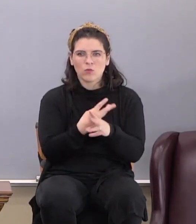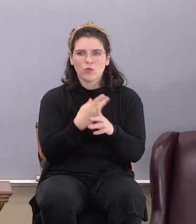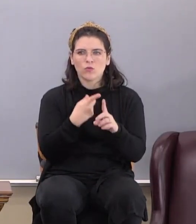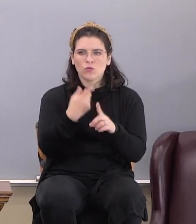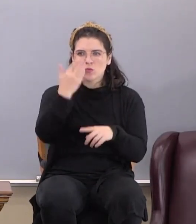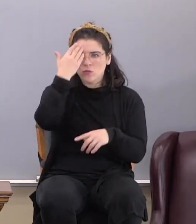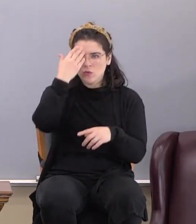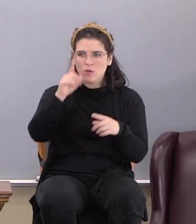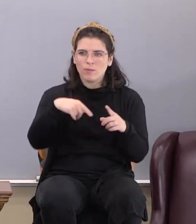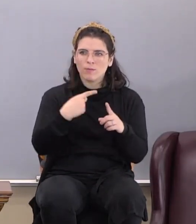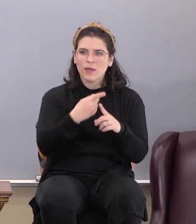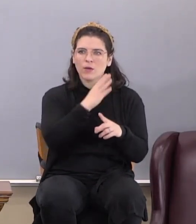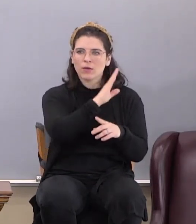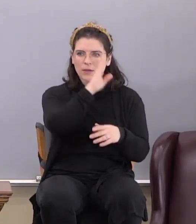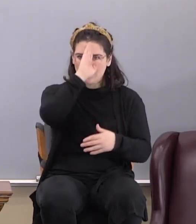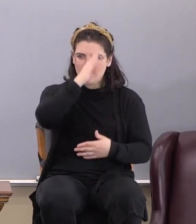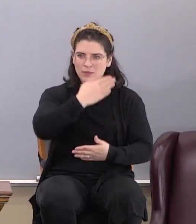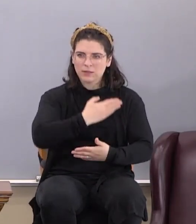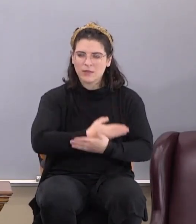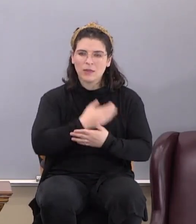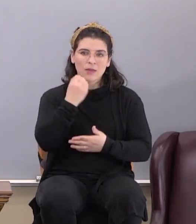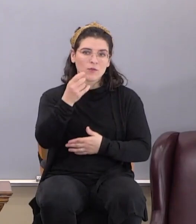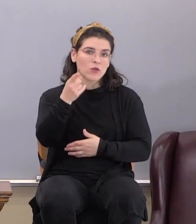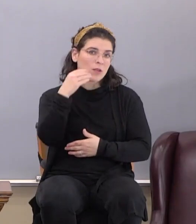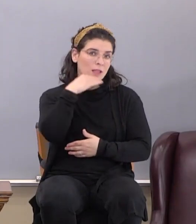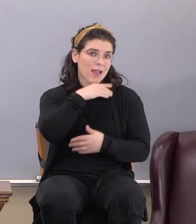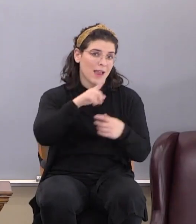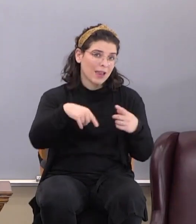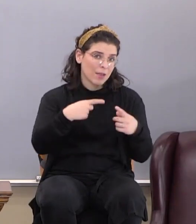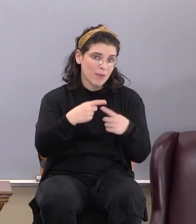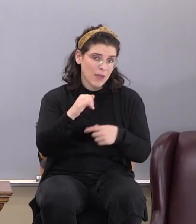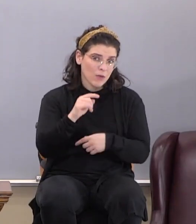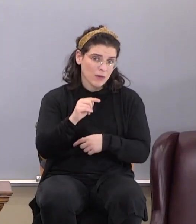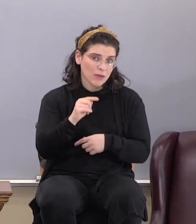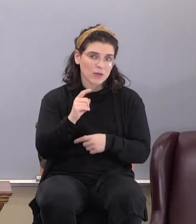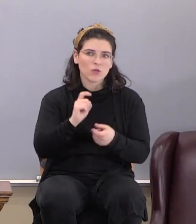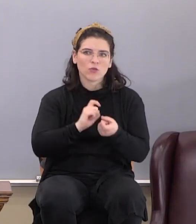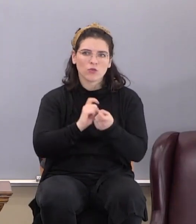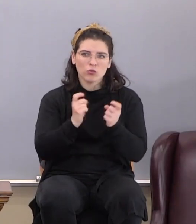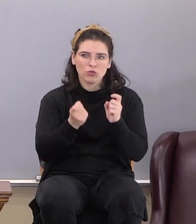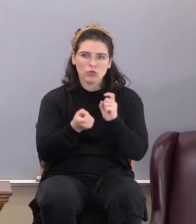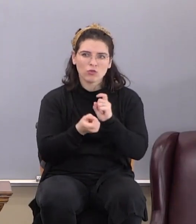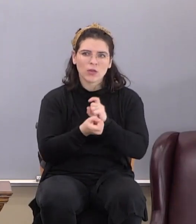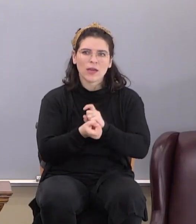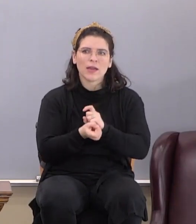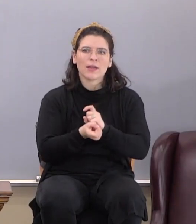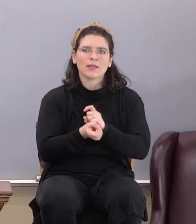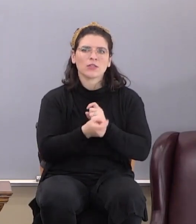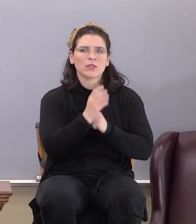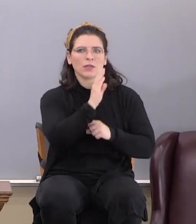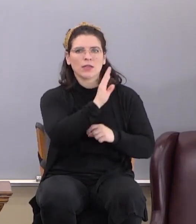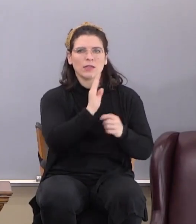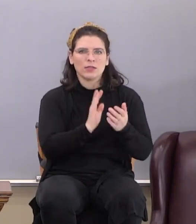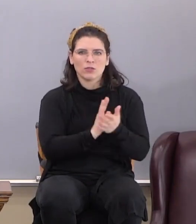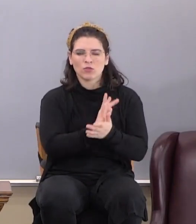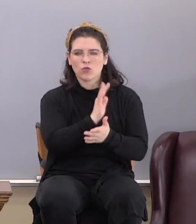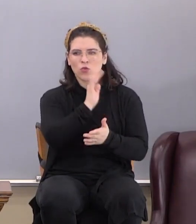know about his Son. And if you're lying about it, you're changing his